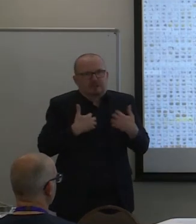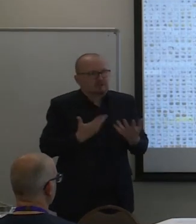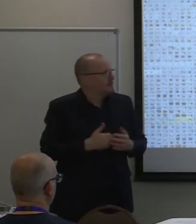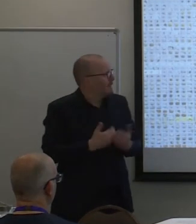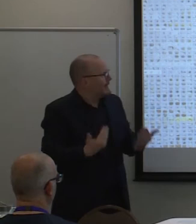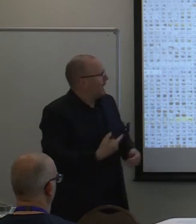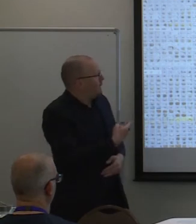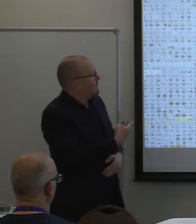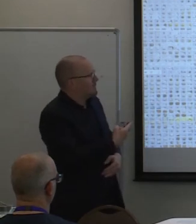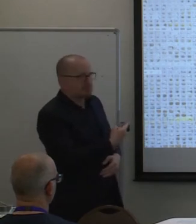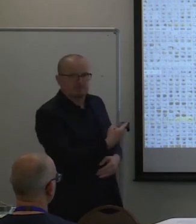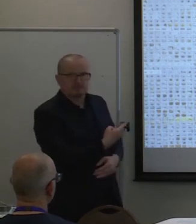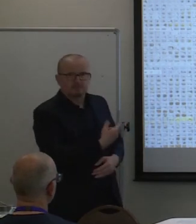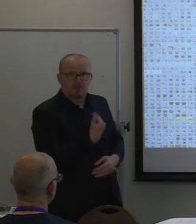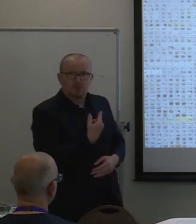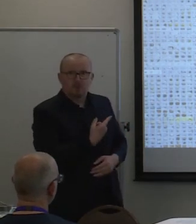now?